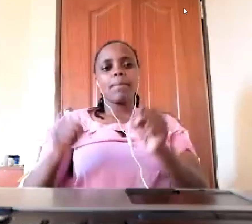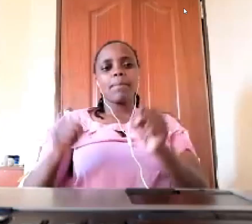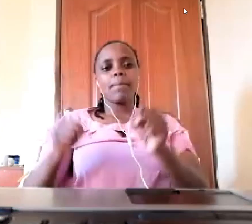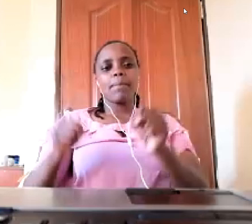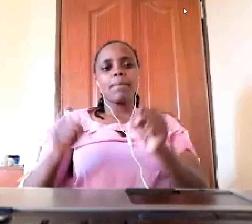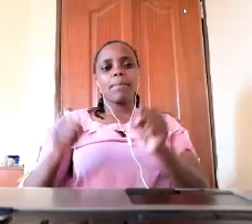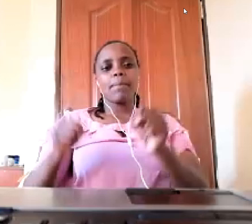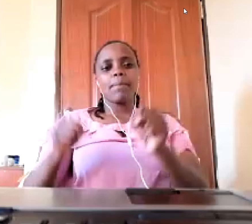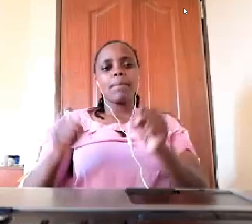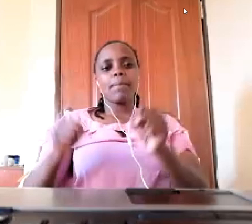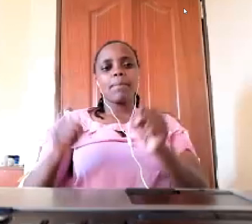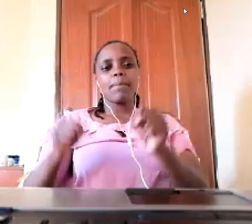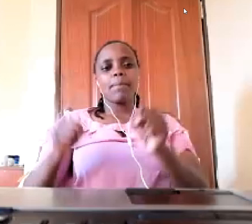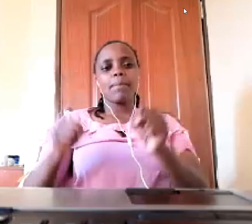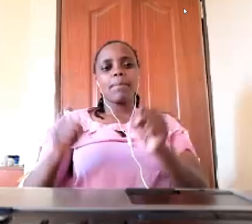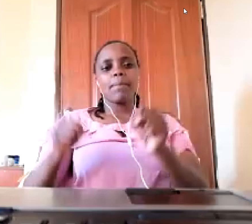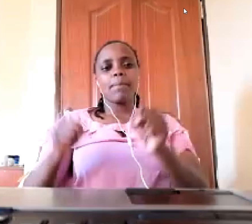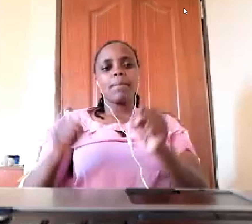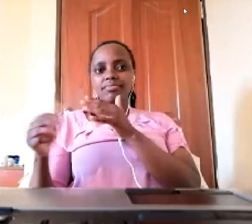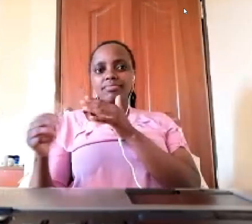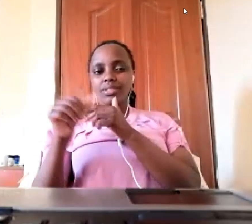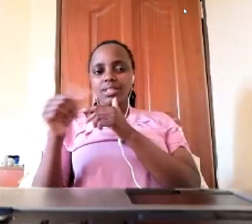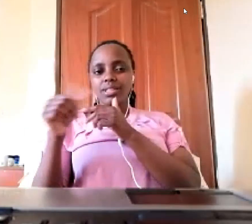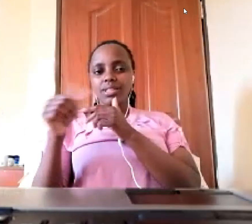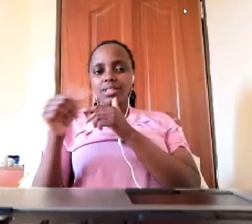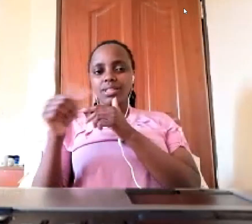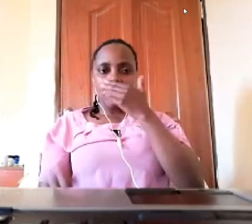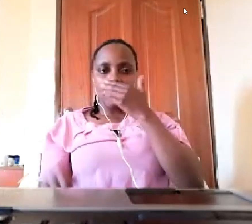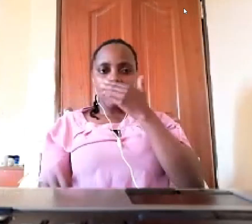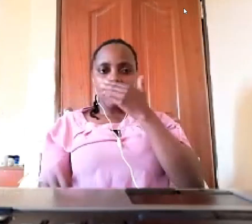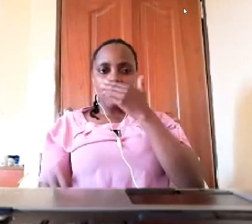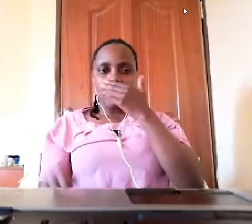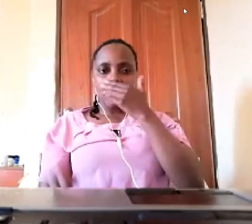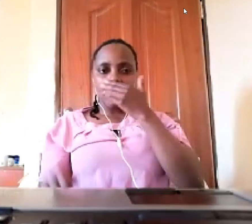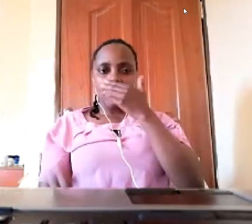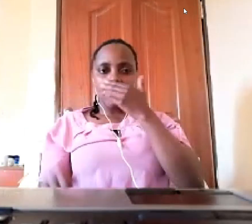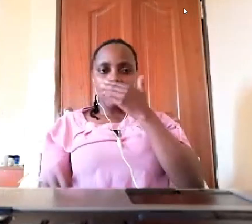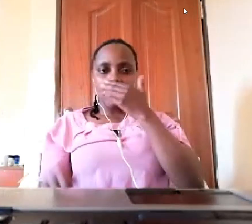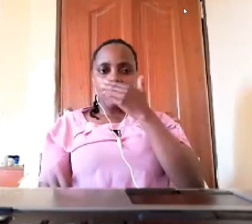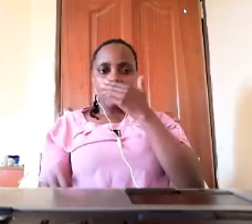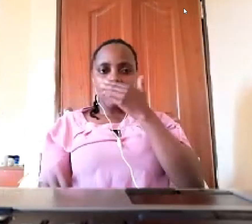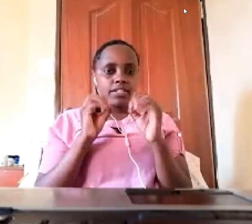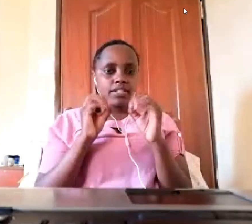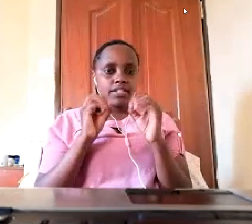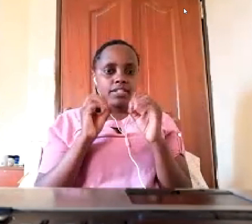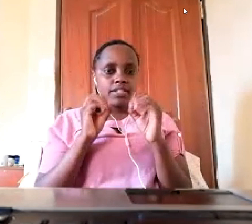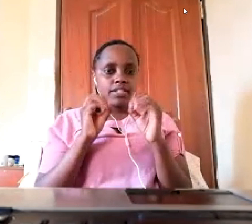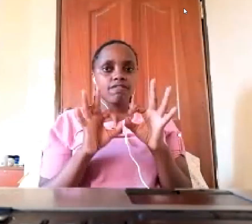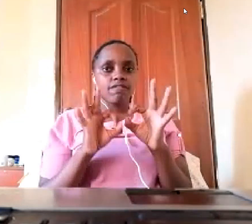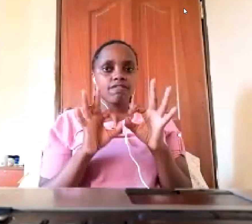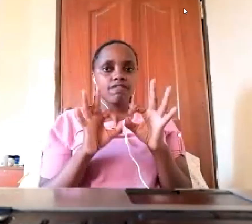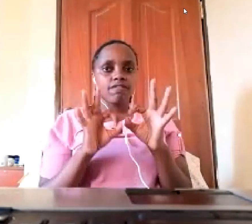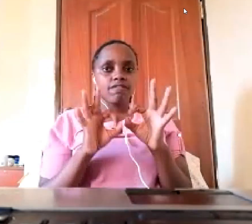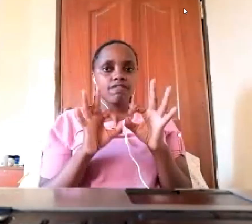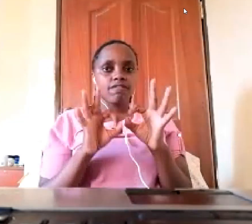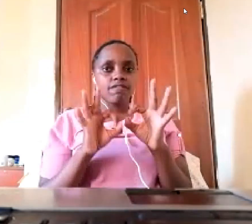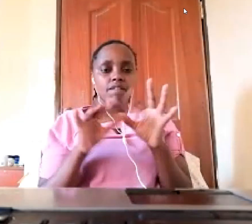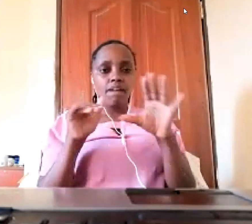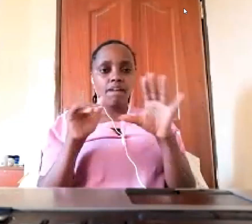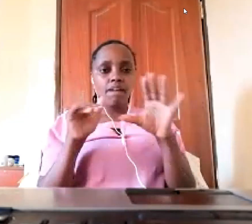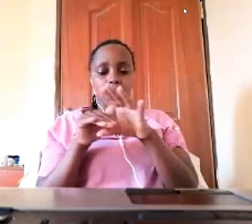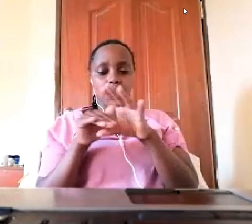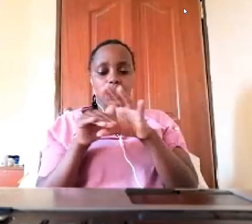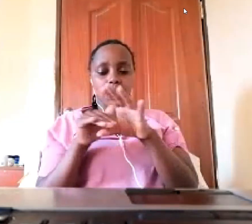some tweaking to the other entity. So if member state or